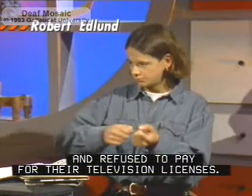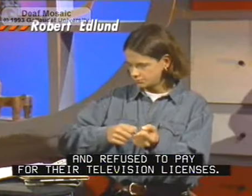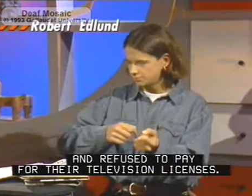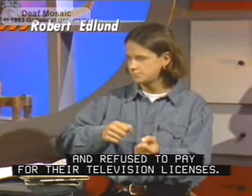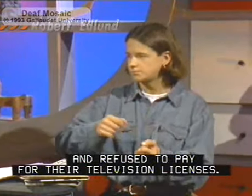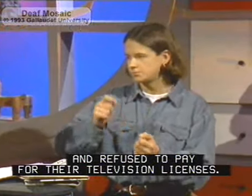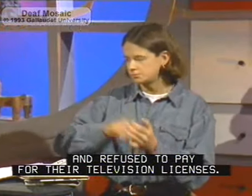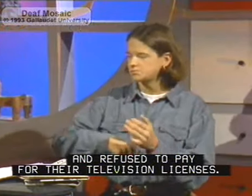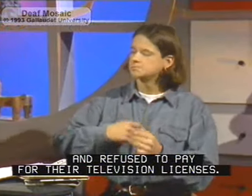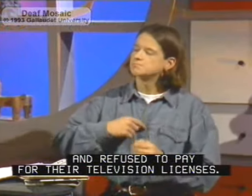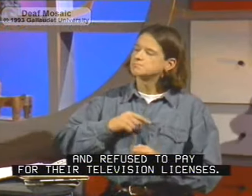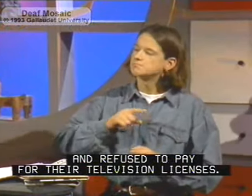television licenses.